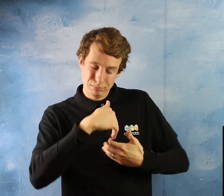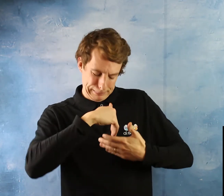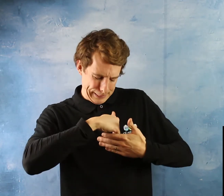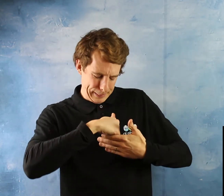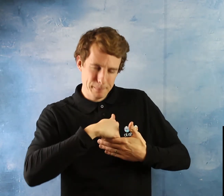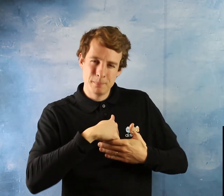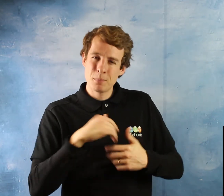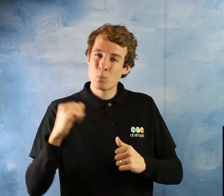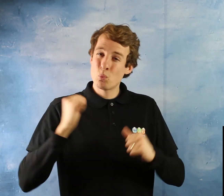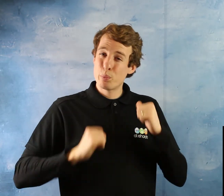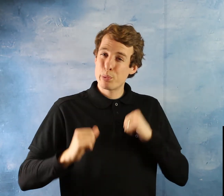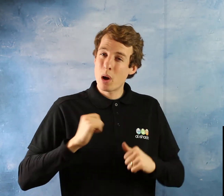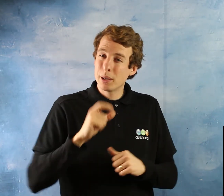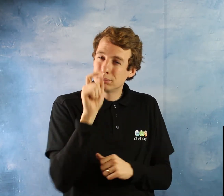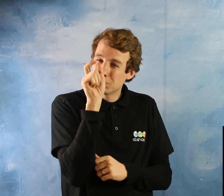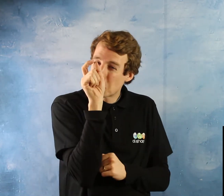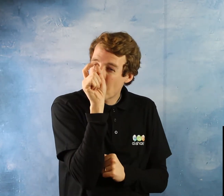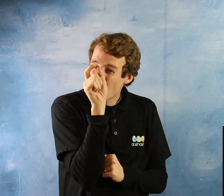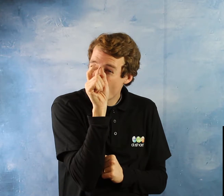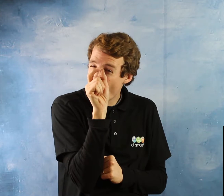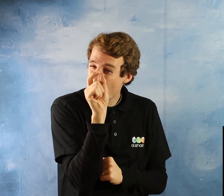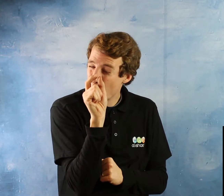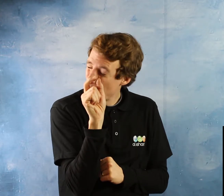this man will not enter Jannah.